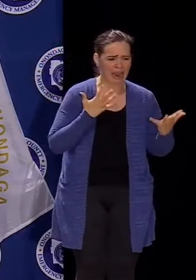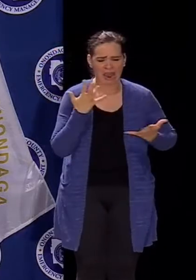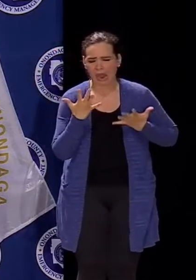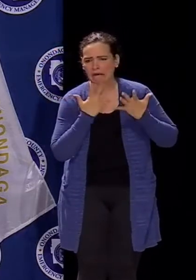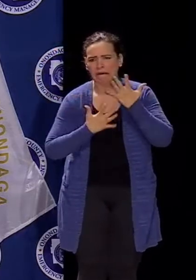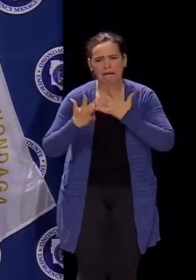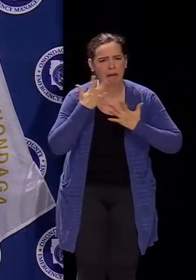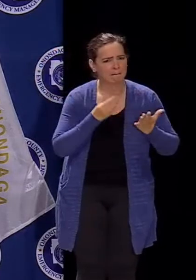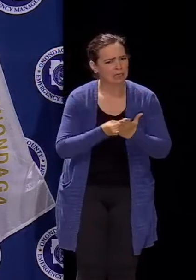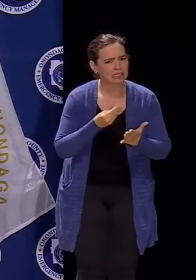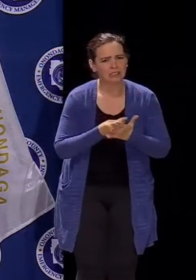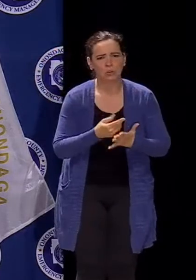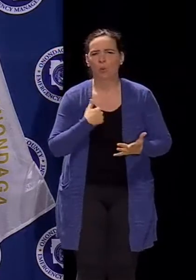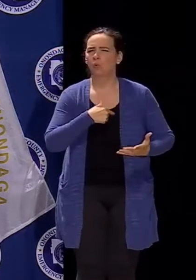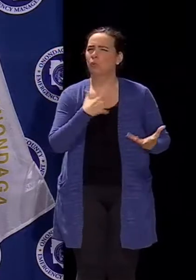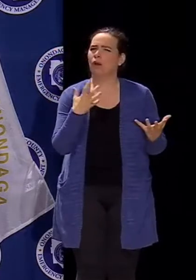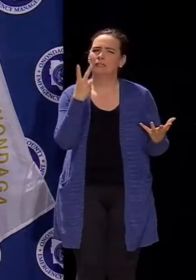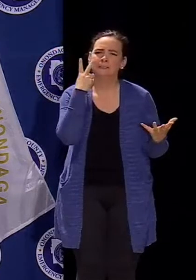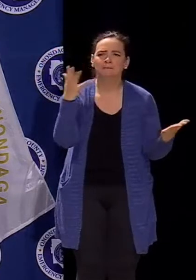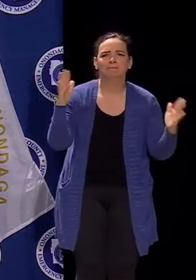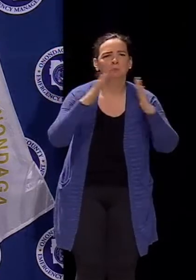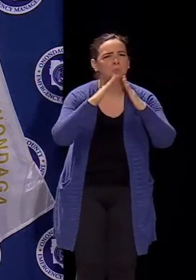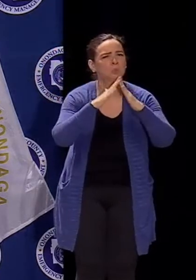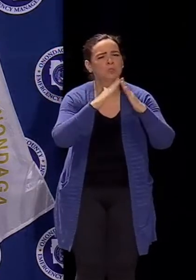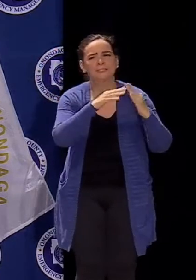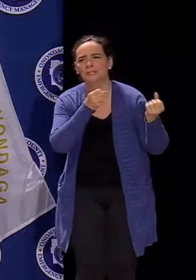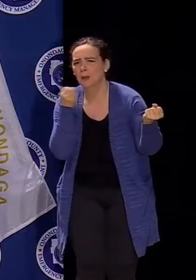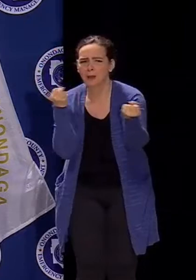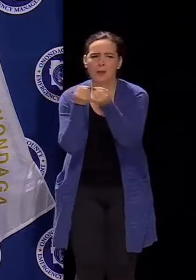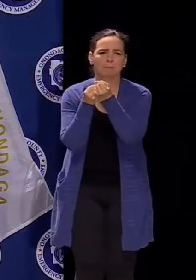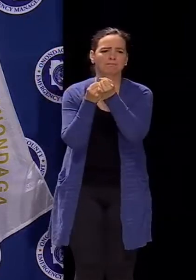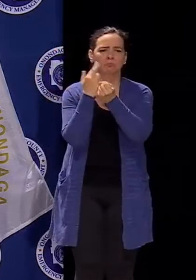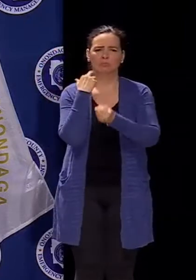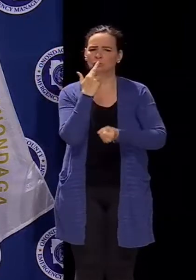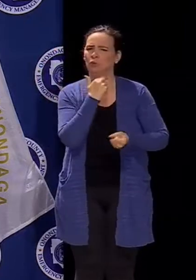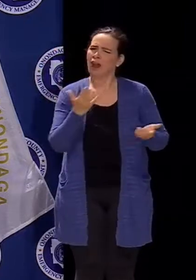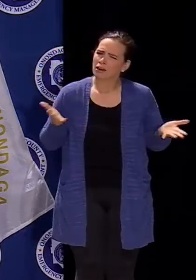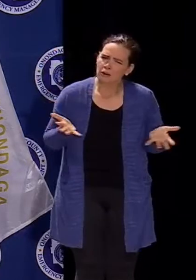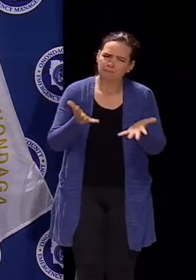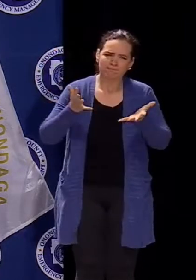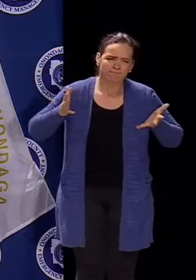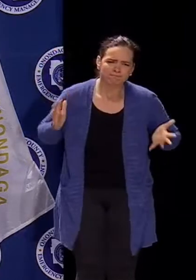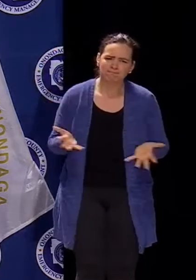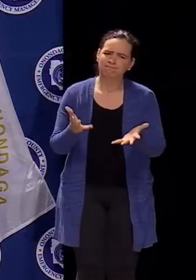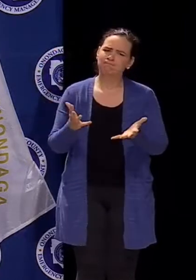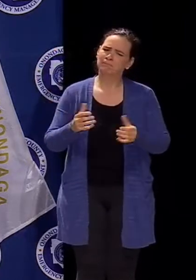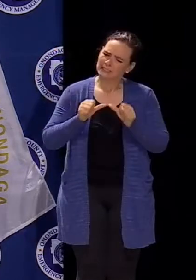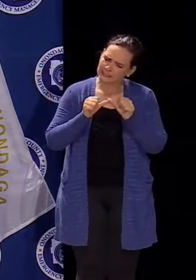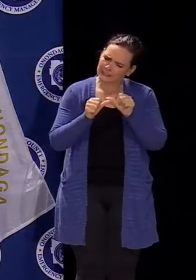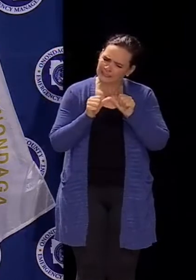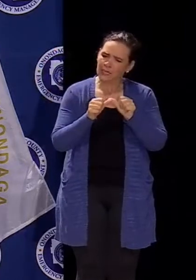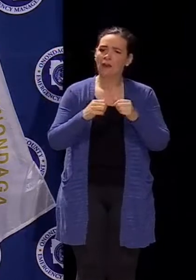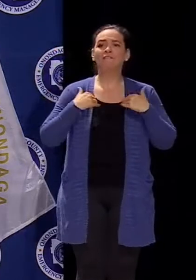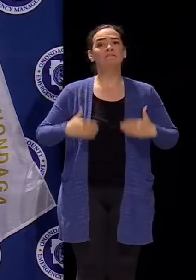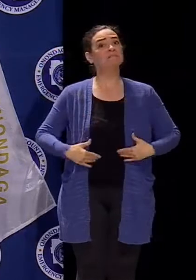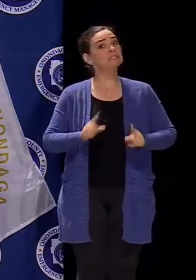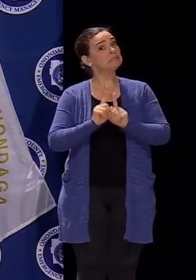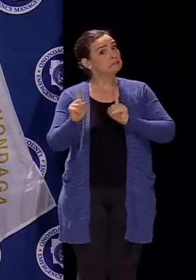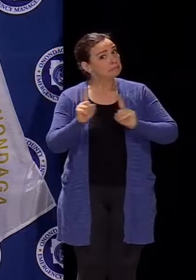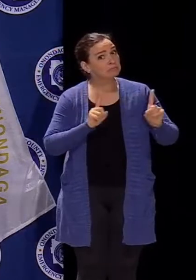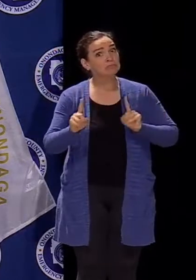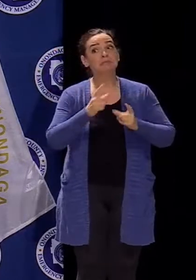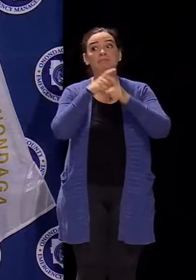our local mom and pop shop restaurants now. Keep them going. Let's get them going. Keep them busy over the next few weeks